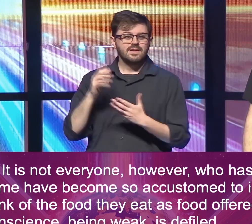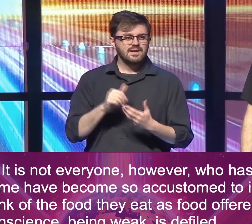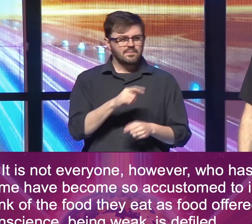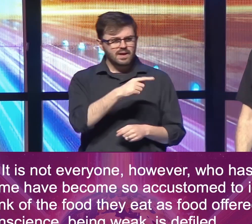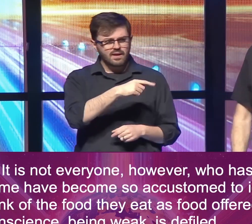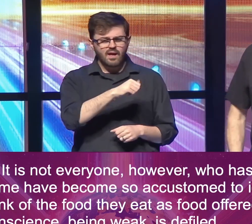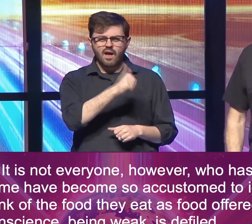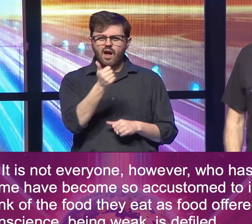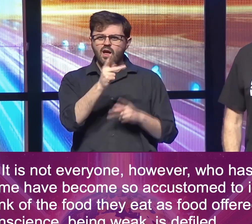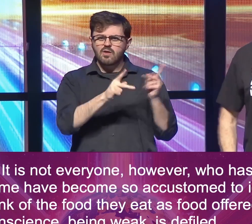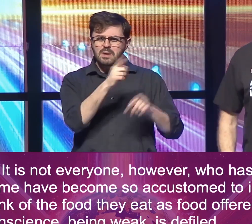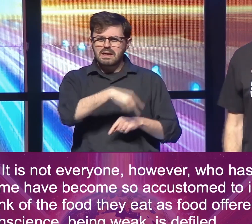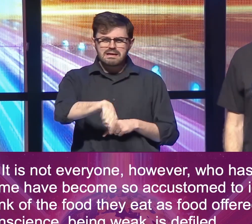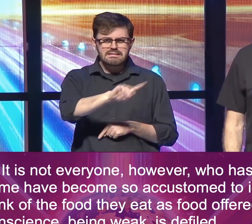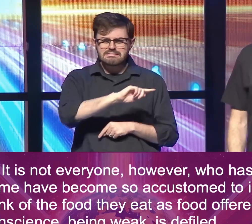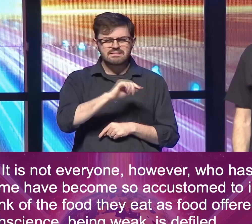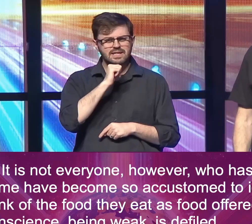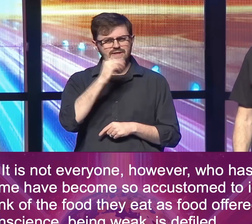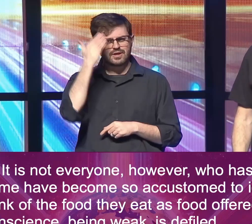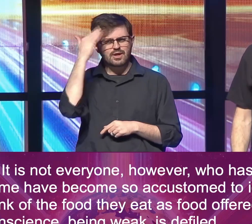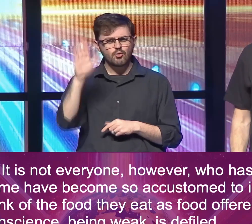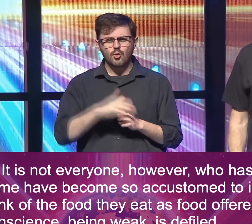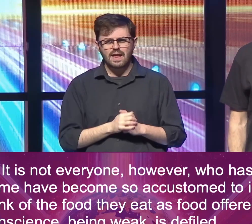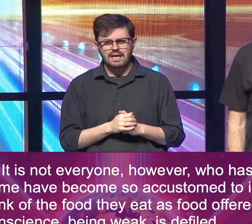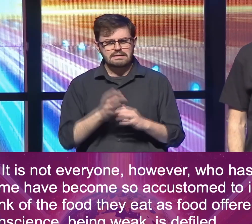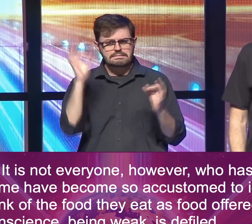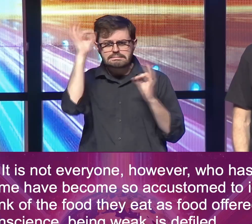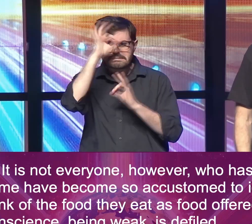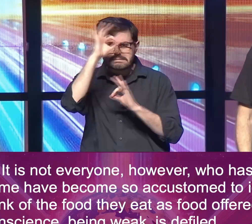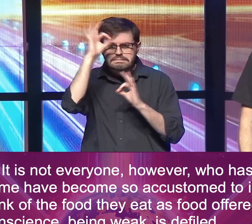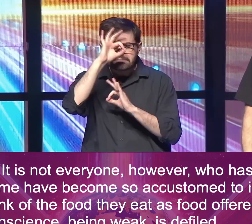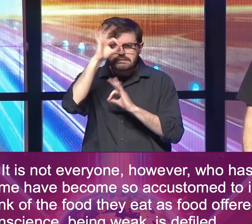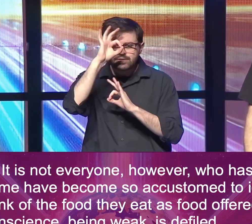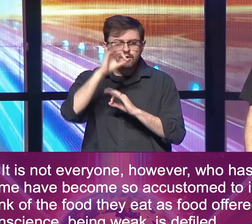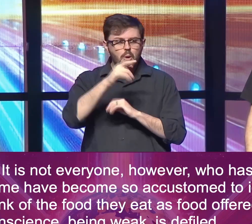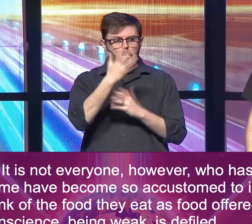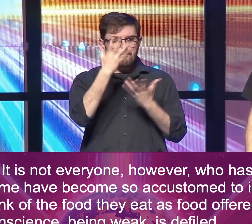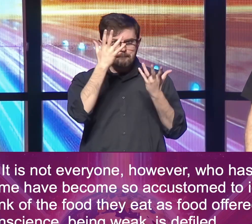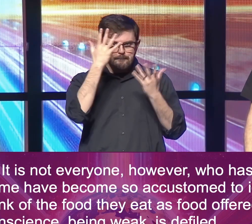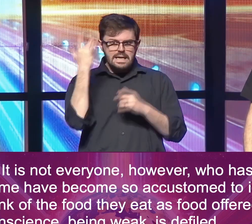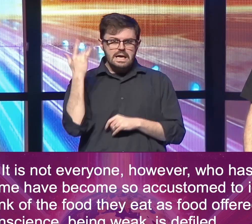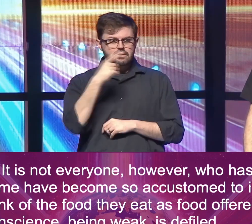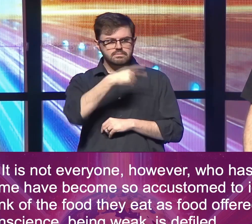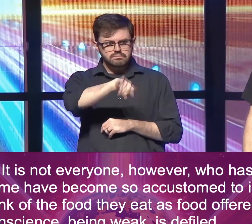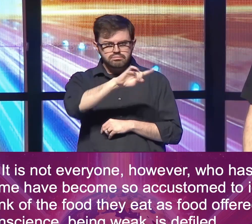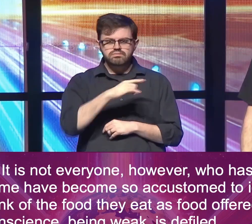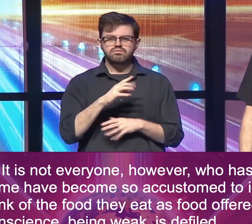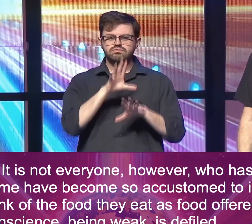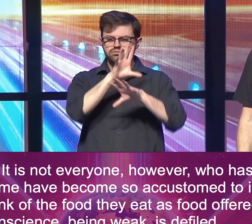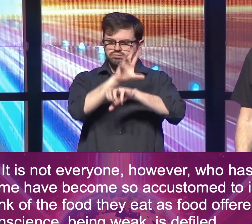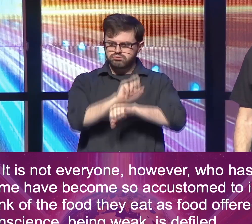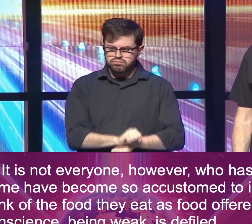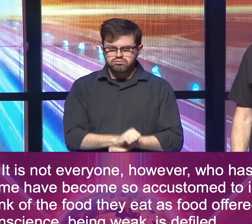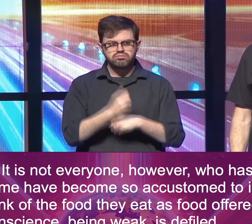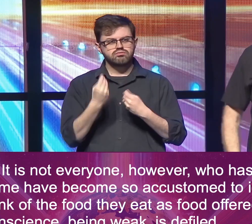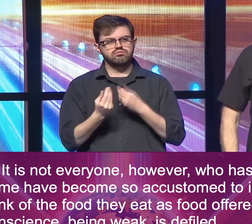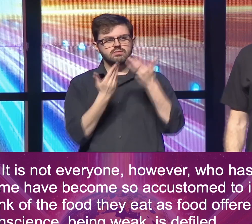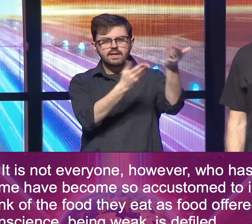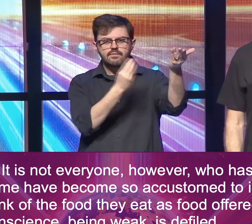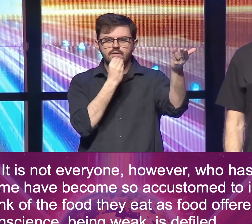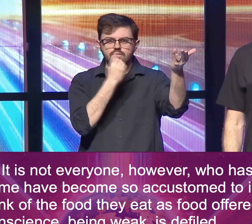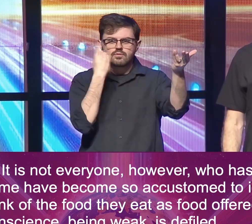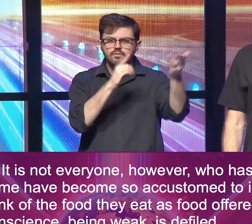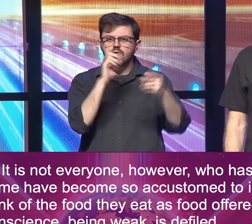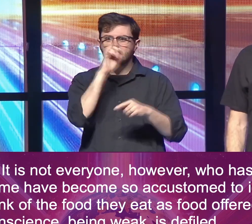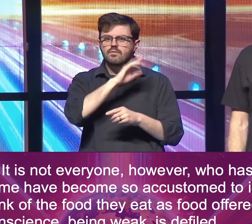this knowledge. Not everyone knows this. And so since some have become accustomed to idols until now, they still